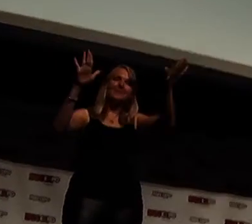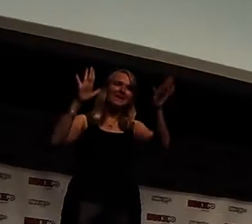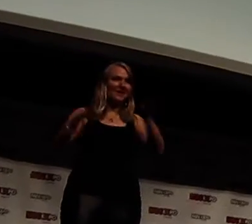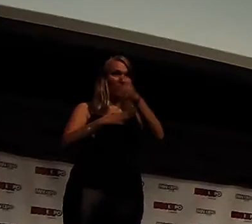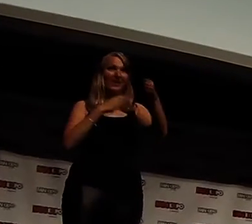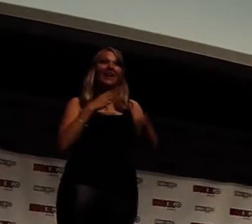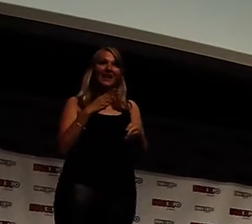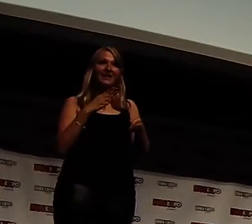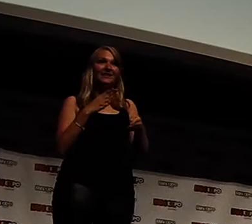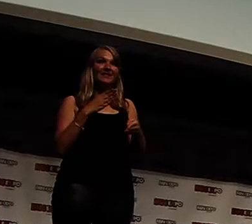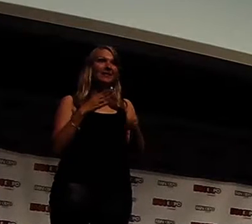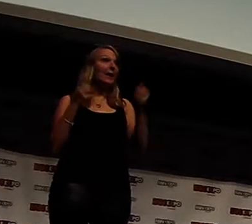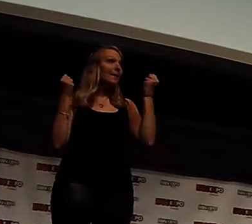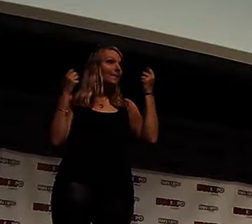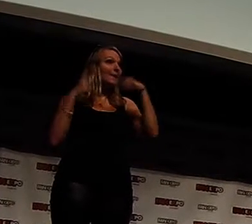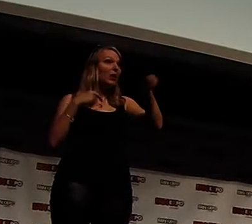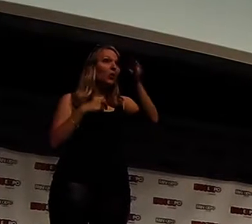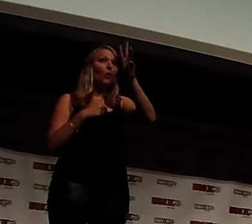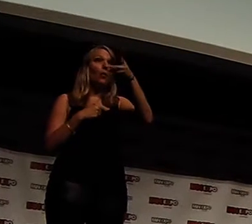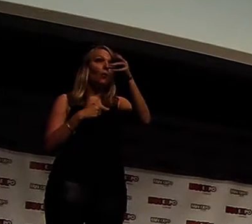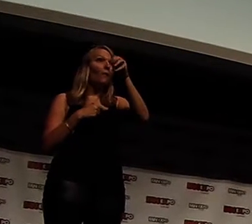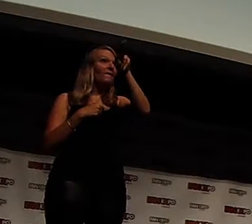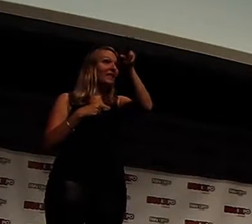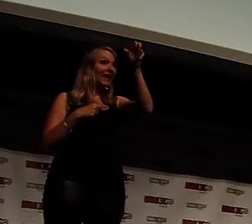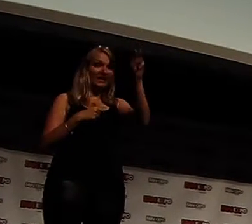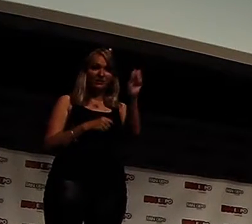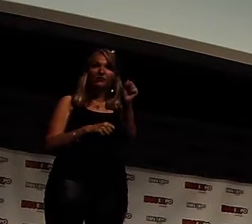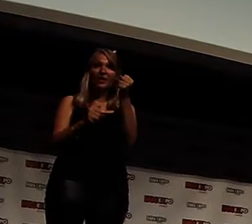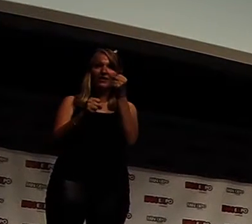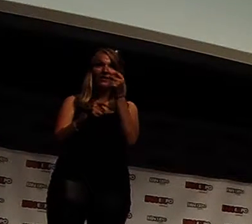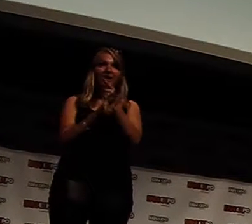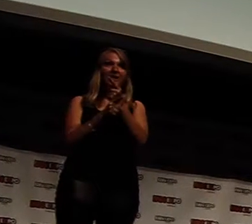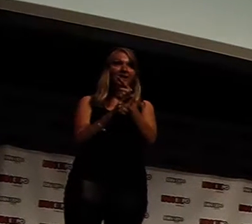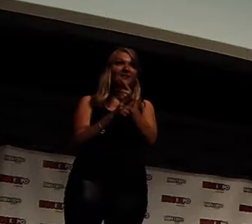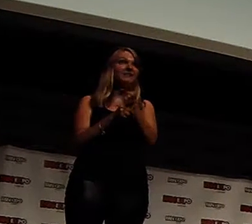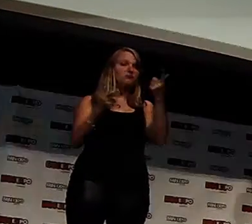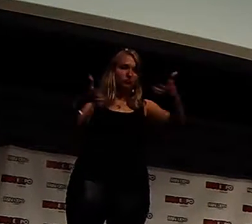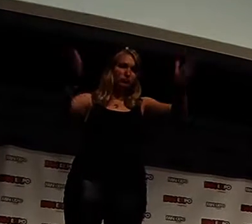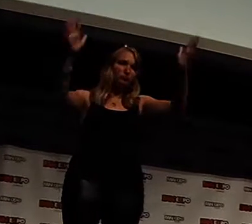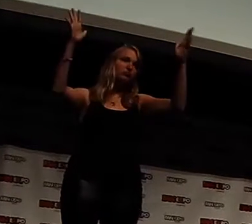amazing weekend. A lot of Whovians in the house, no doubt. Yeah.